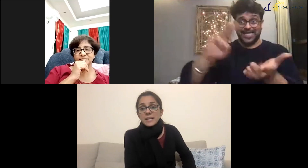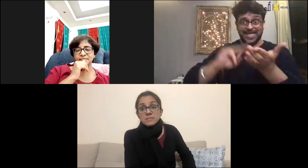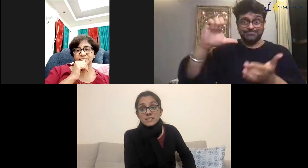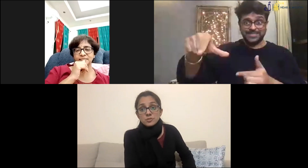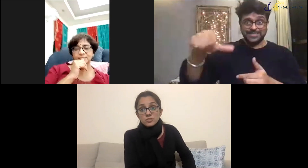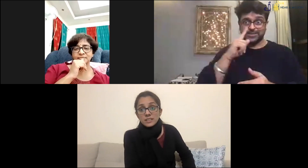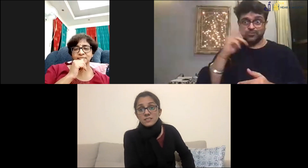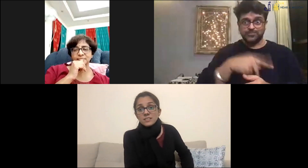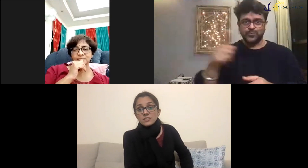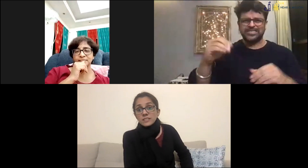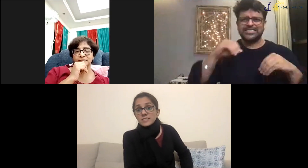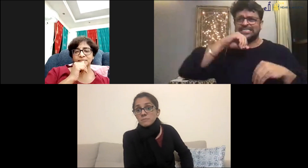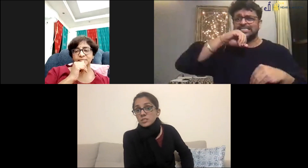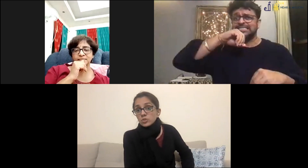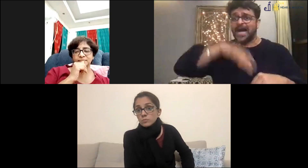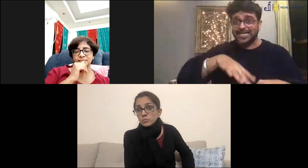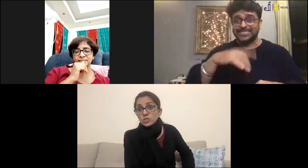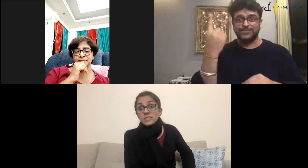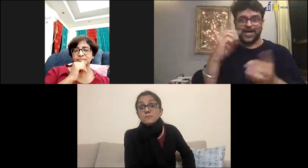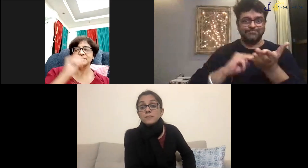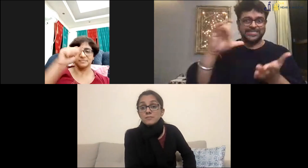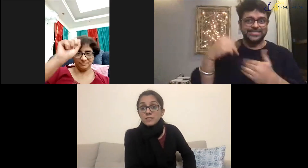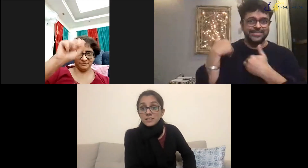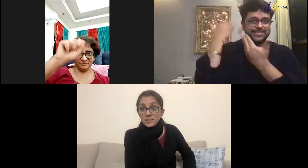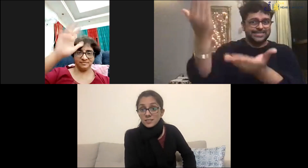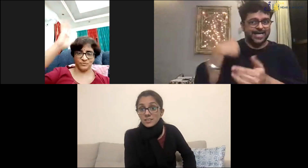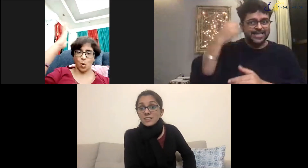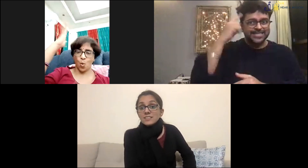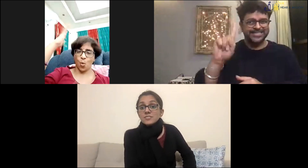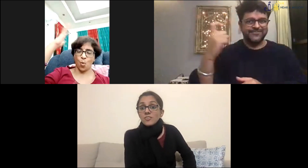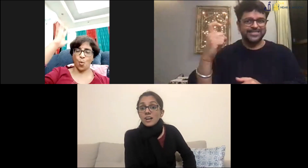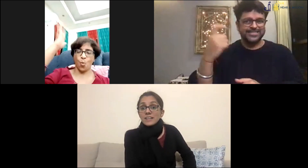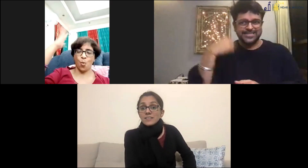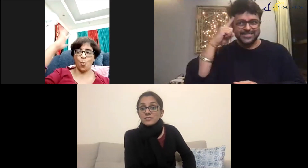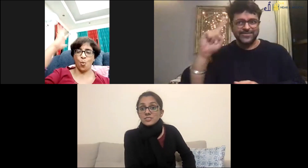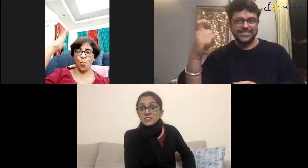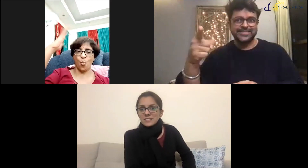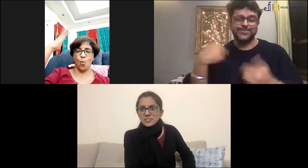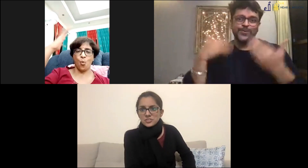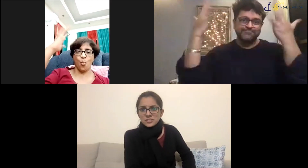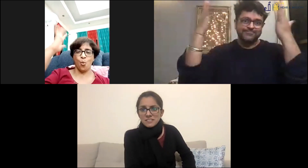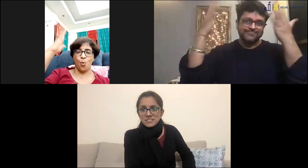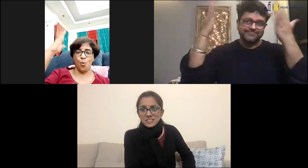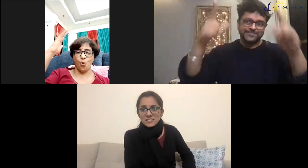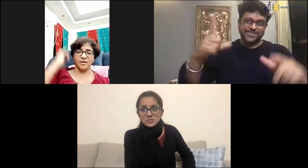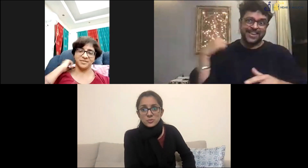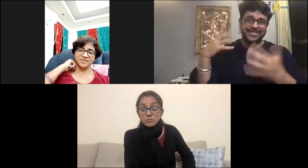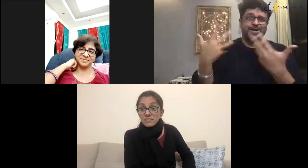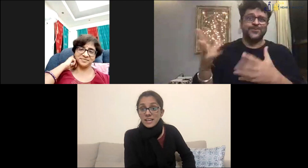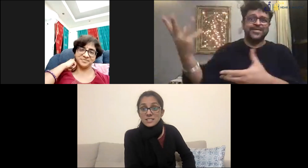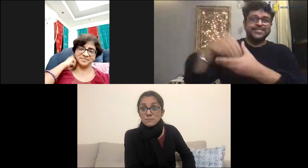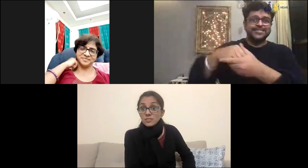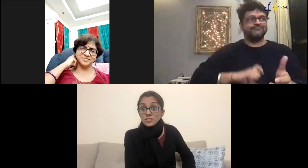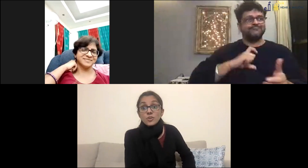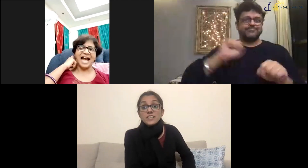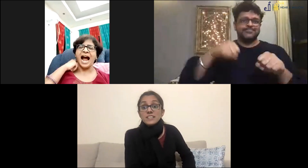the MC today. Today's MC, Khushbu. She is very, very young. I think she's just 17. So waving